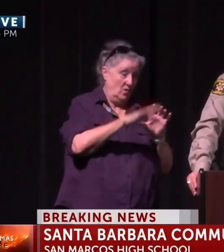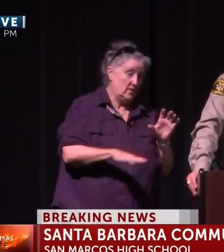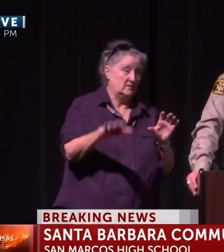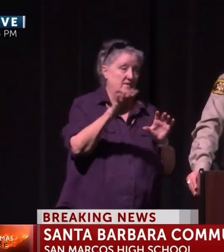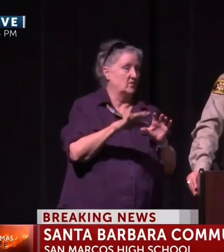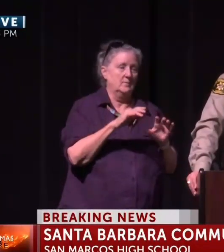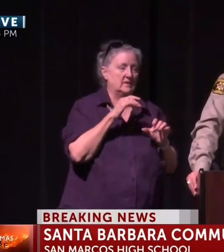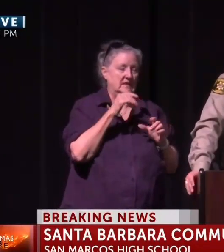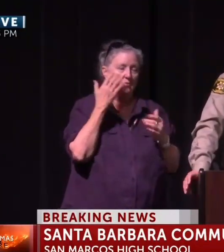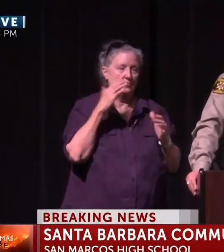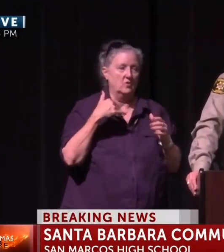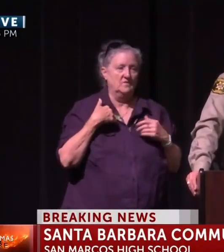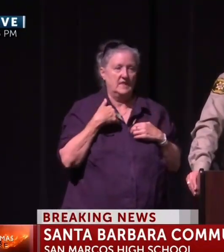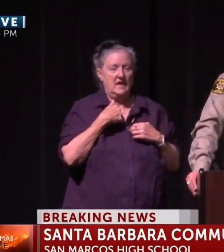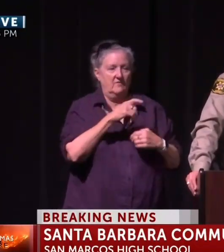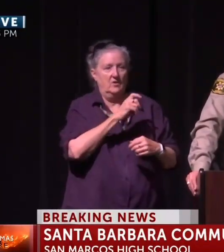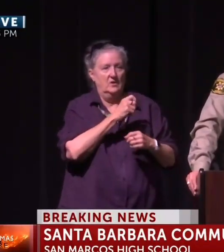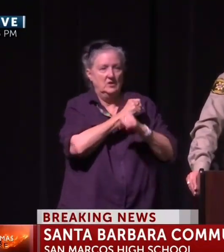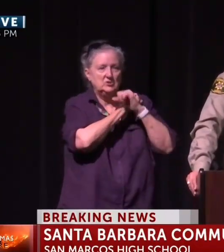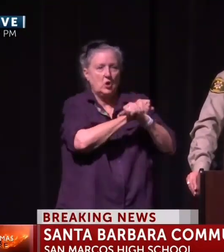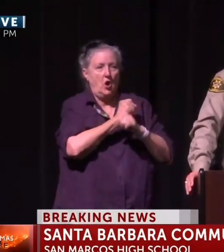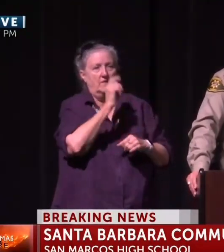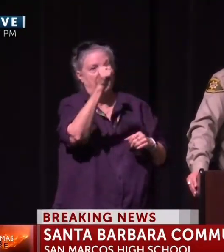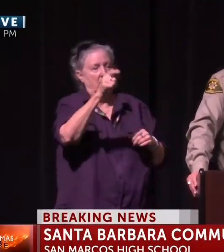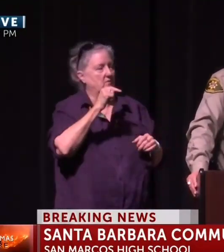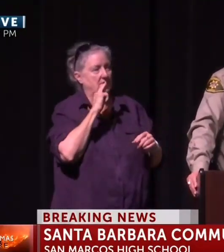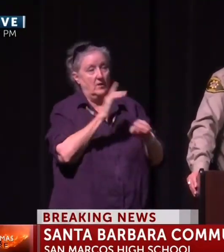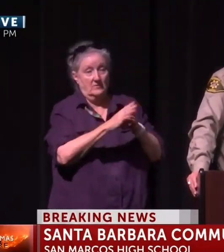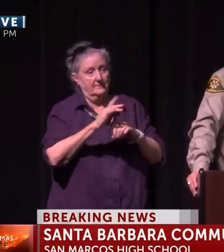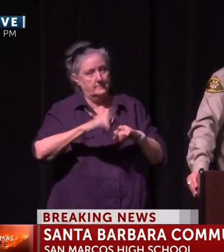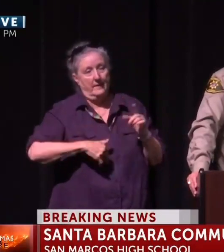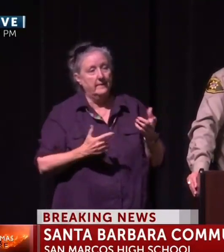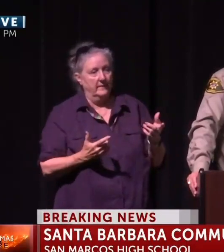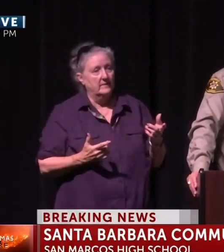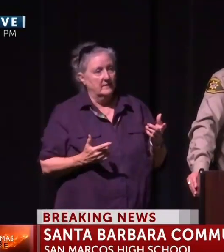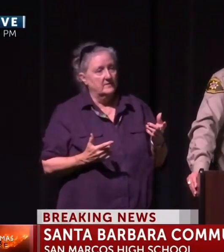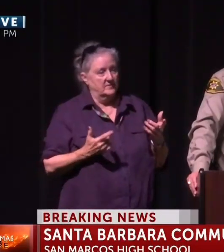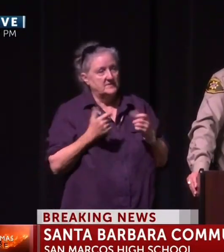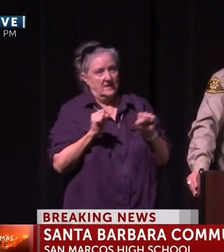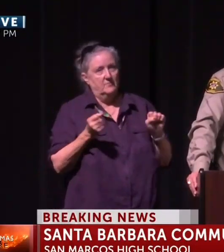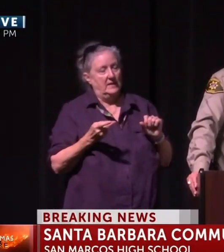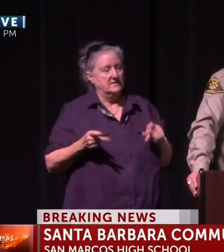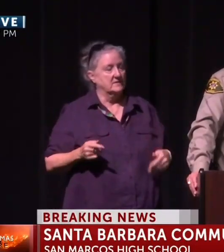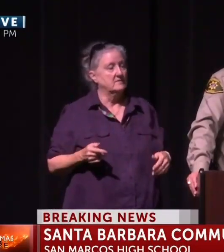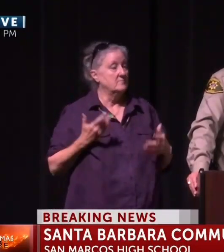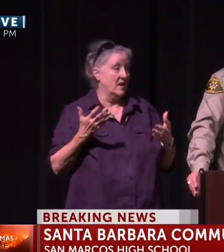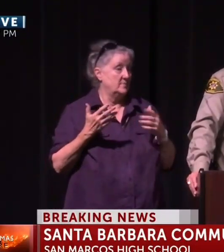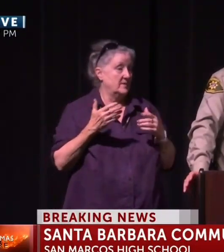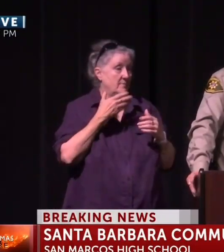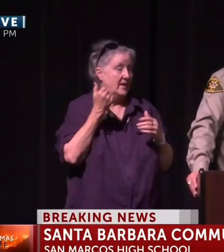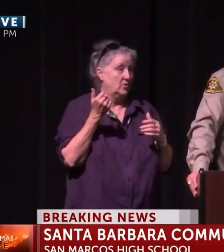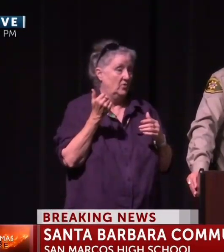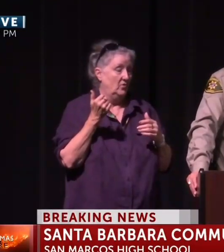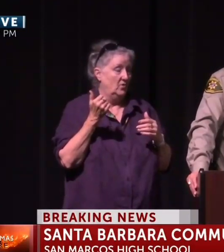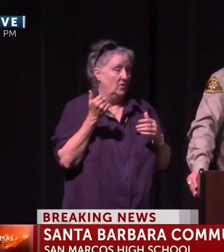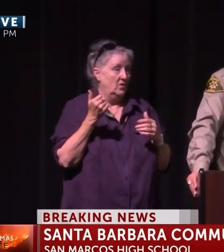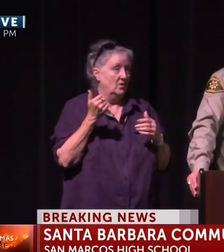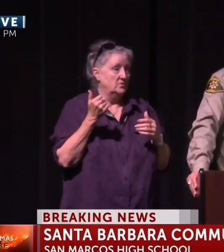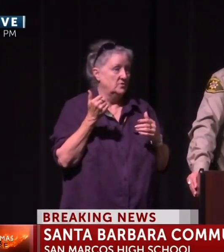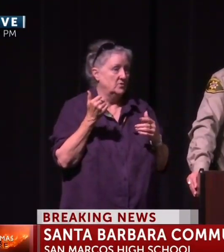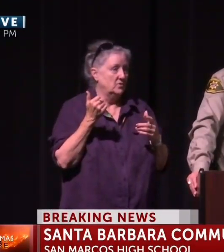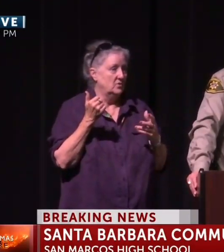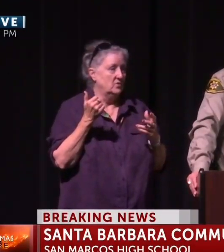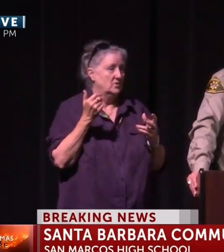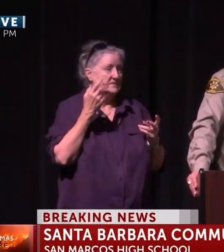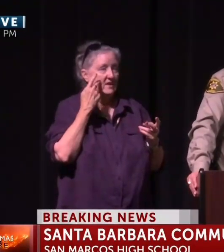in that area, but I don't know that we could, guarantee you that would be a safe thing to do. It might be a better bet to